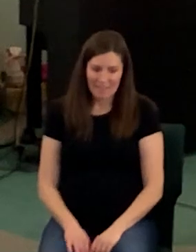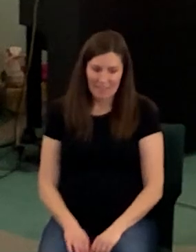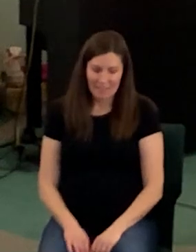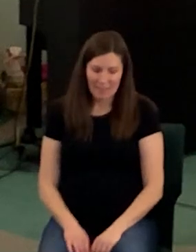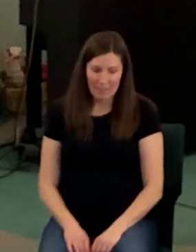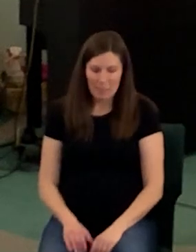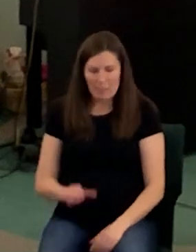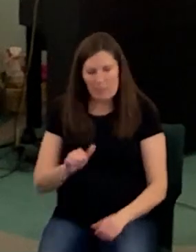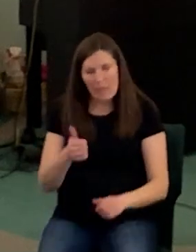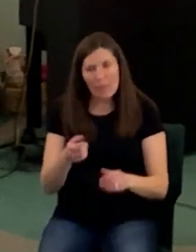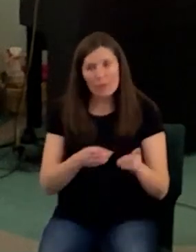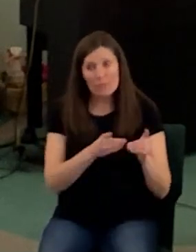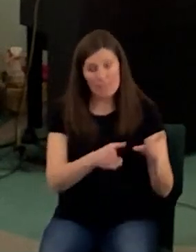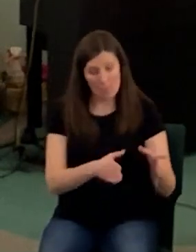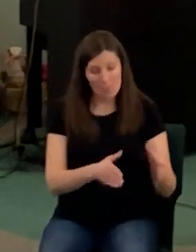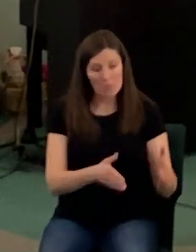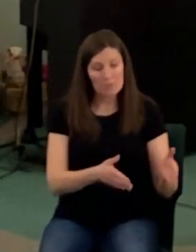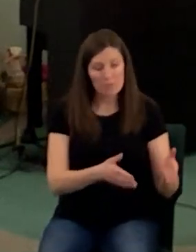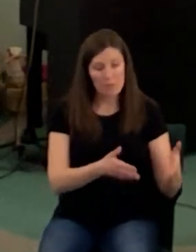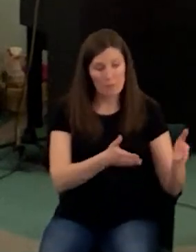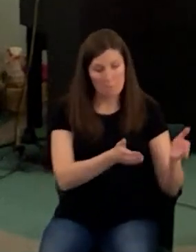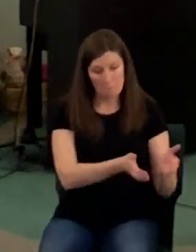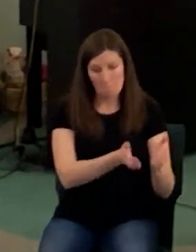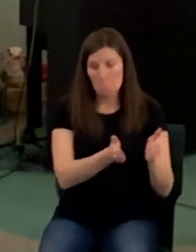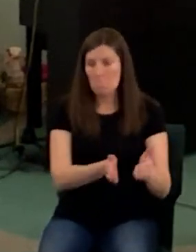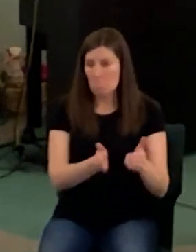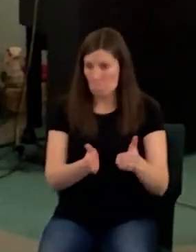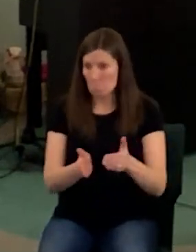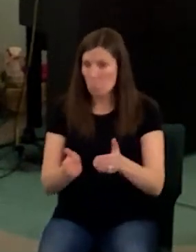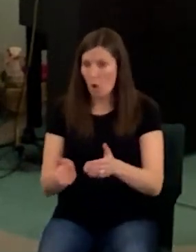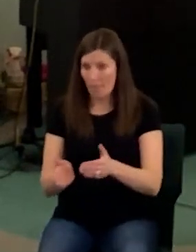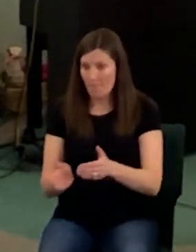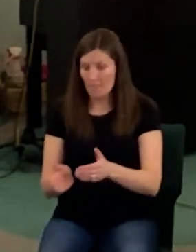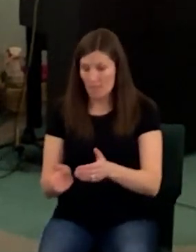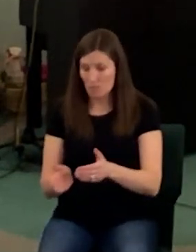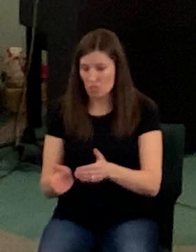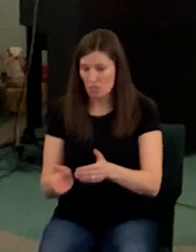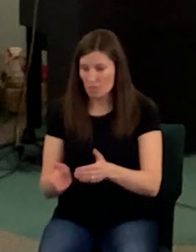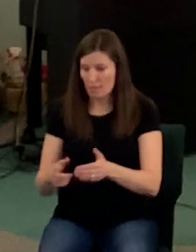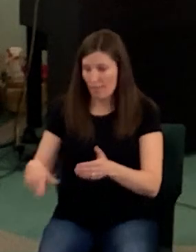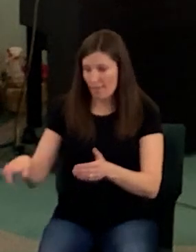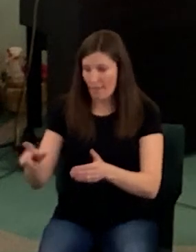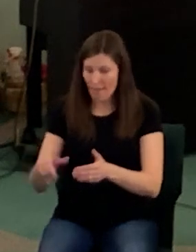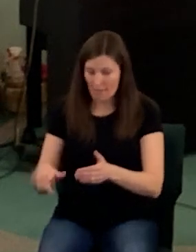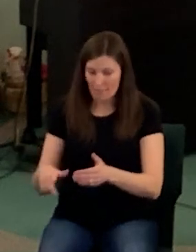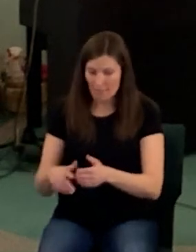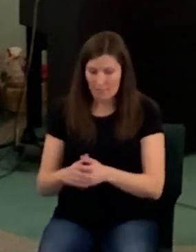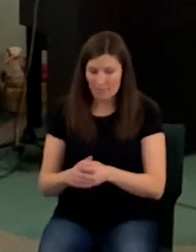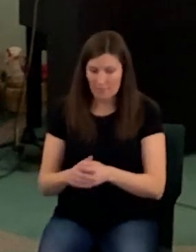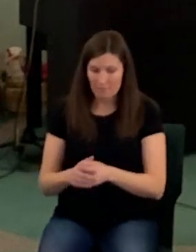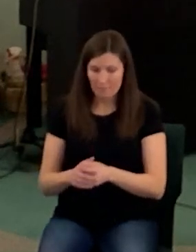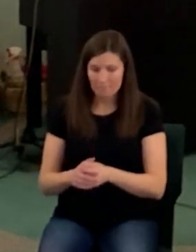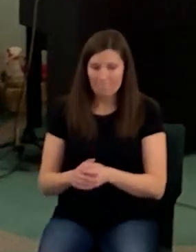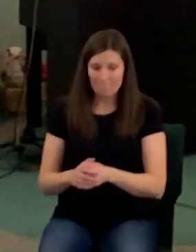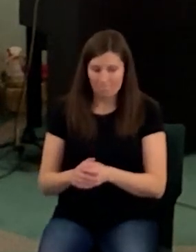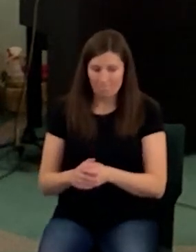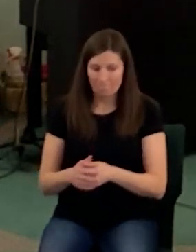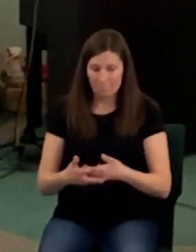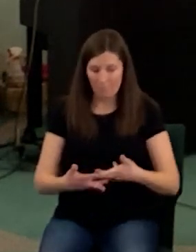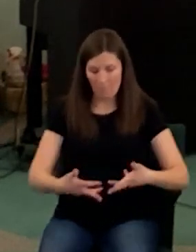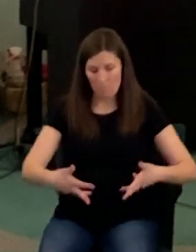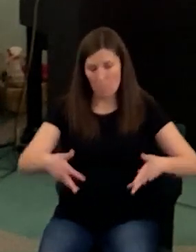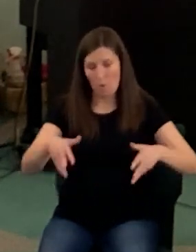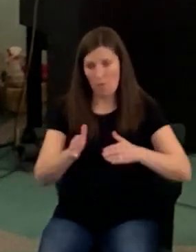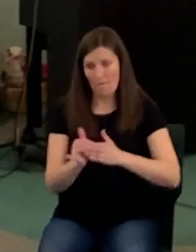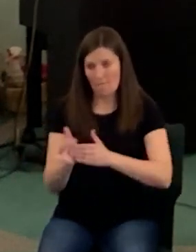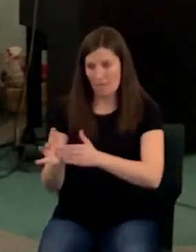But the other disciples came in the little boat, for they were not far from land, but about 100 yards away, dragging that net